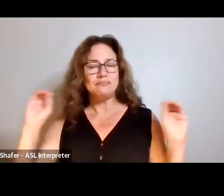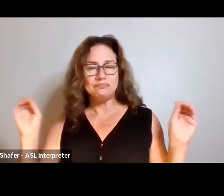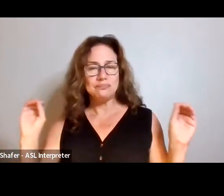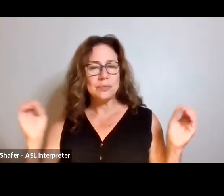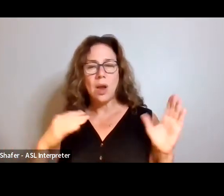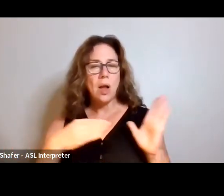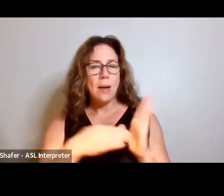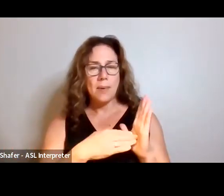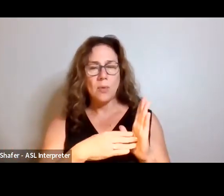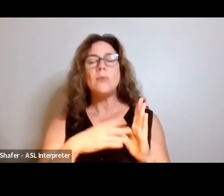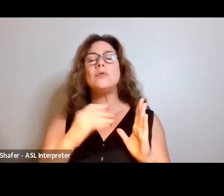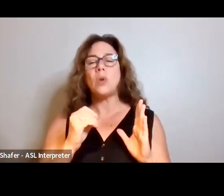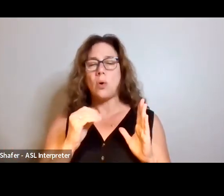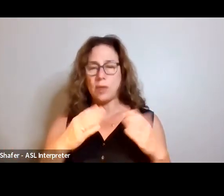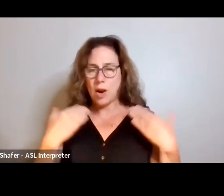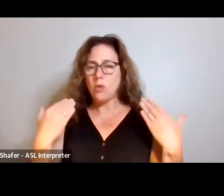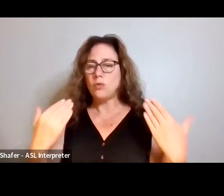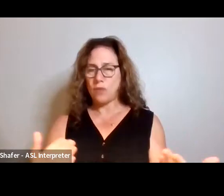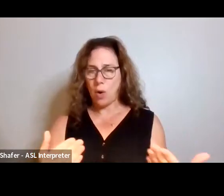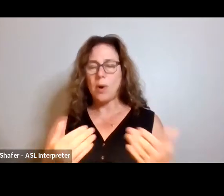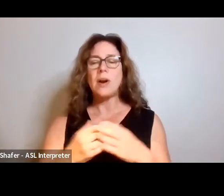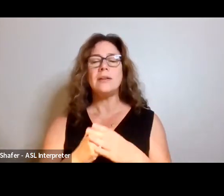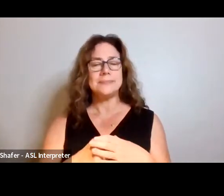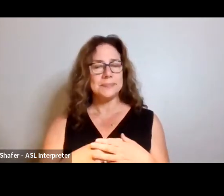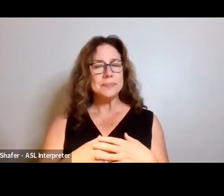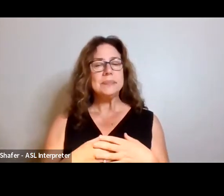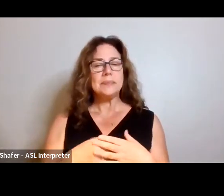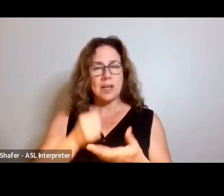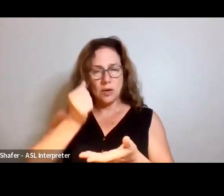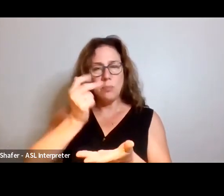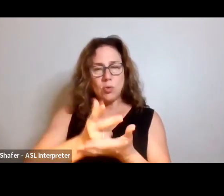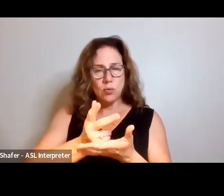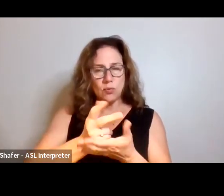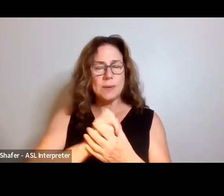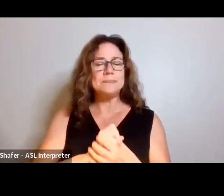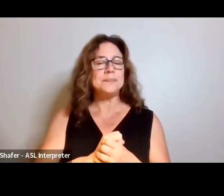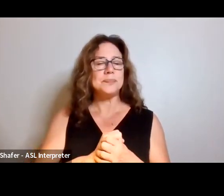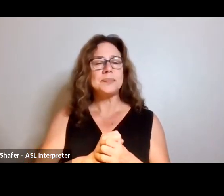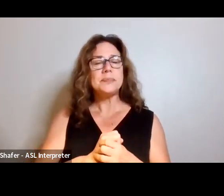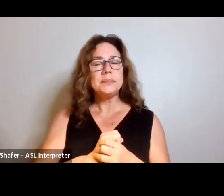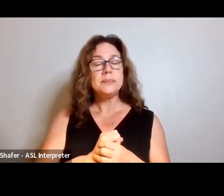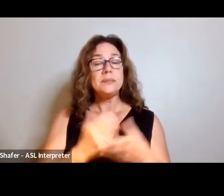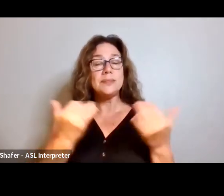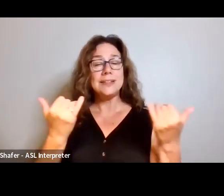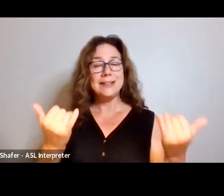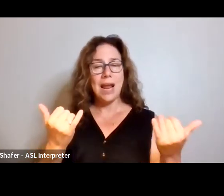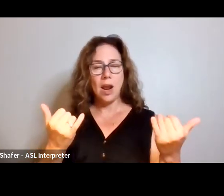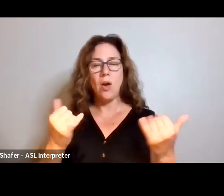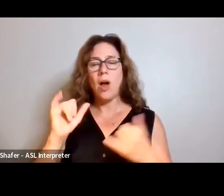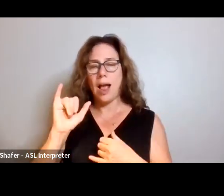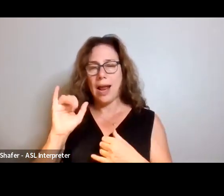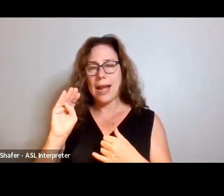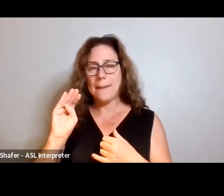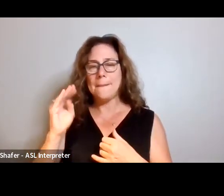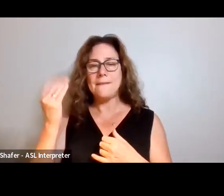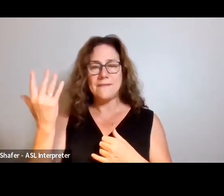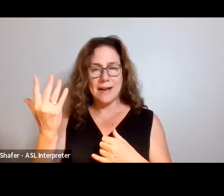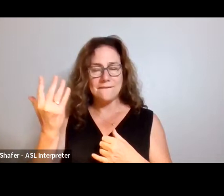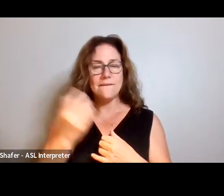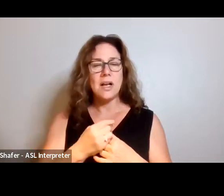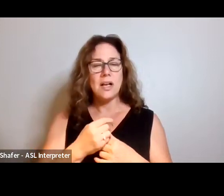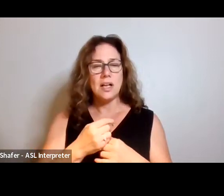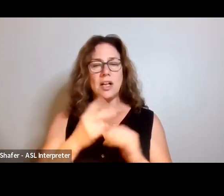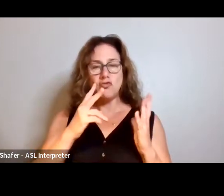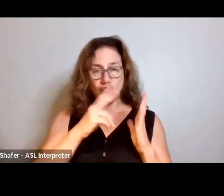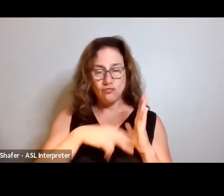that section. Oh, thank you. Sorry. Okay, Now item 5. so now item 5. I'll move to. He read it,